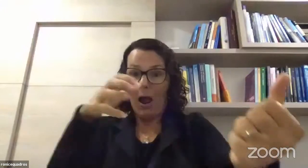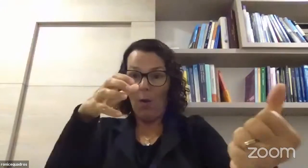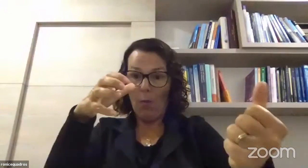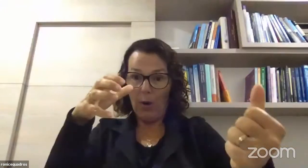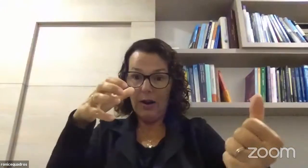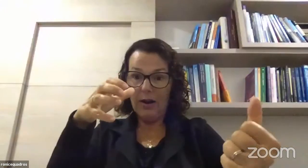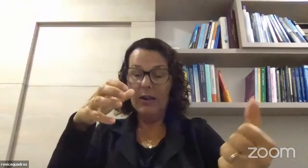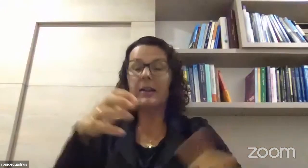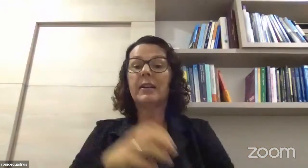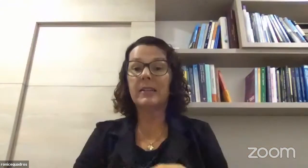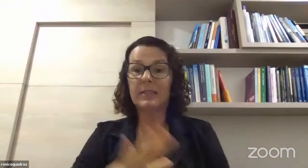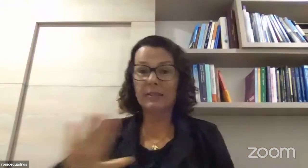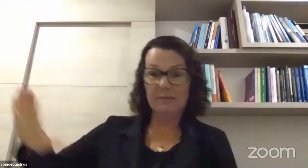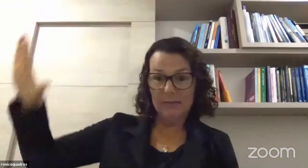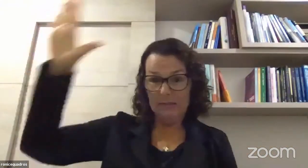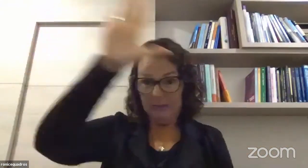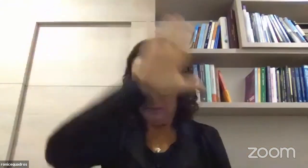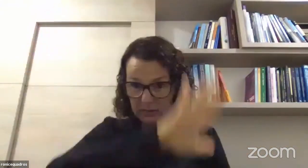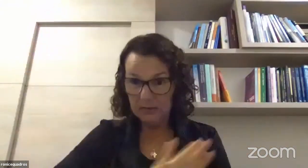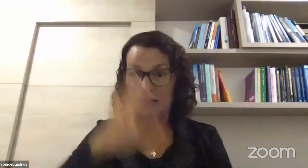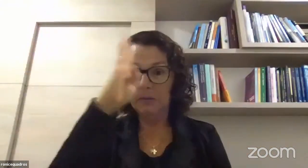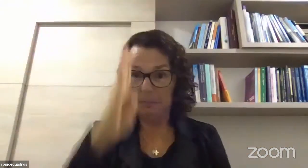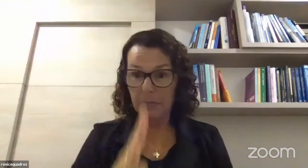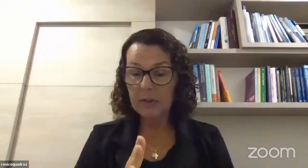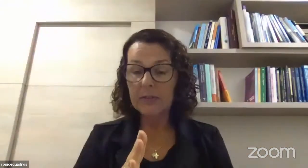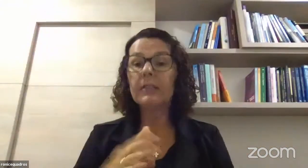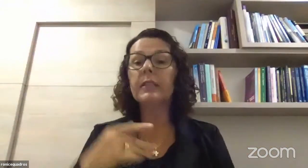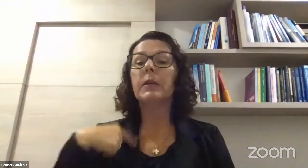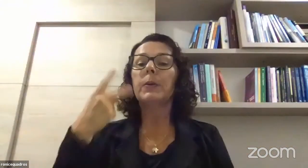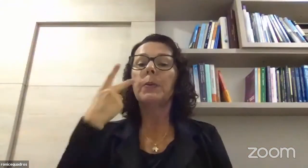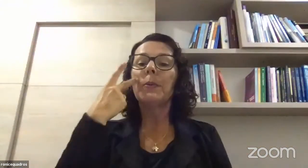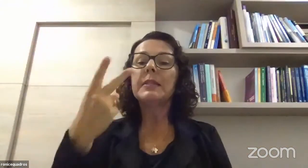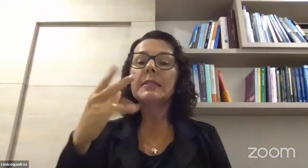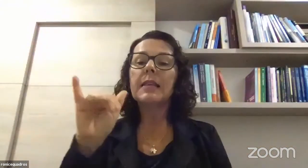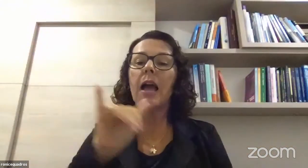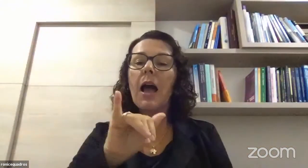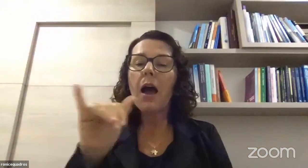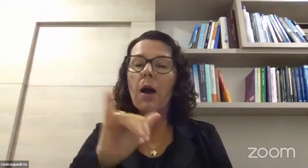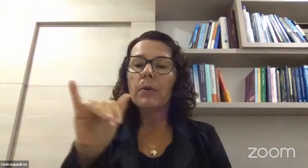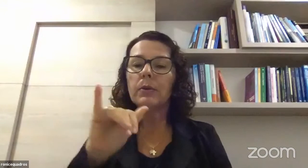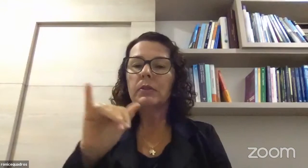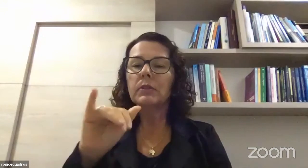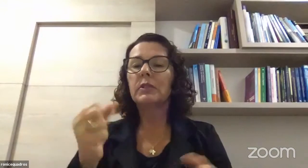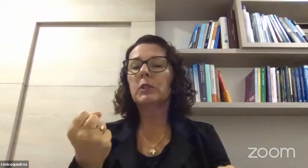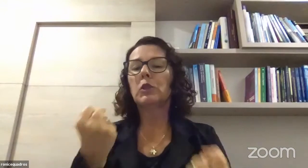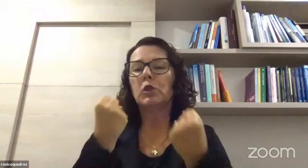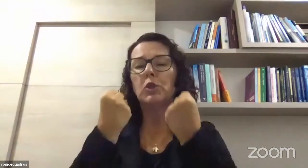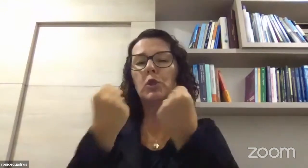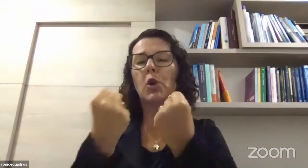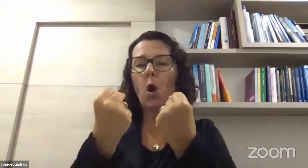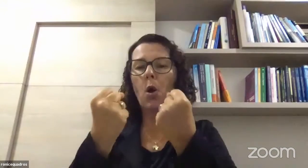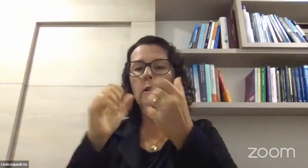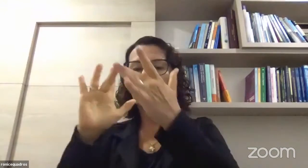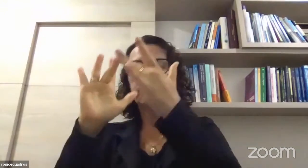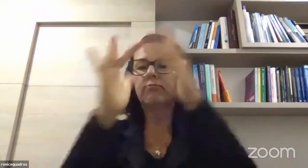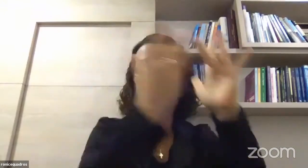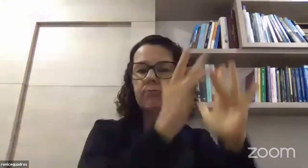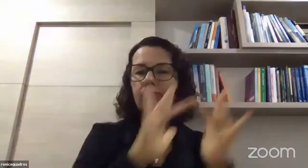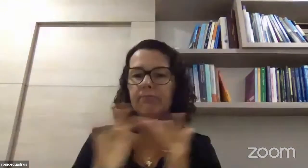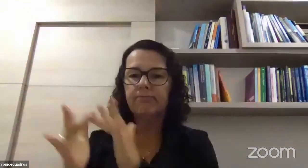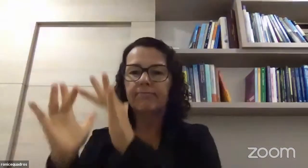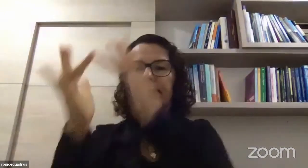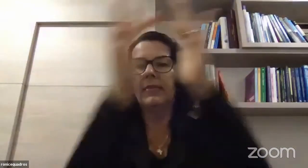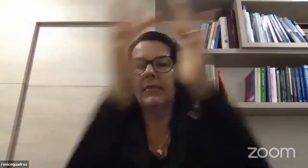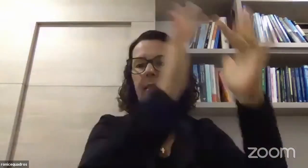We see deaf empowerment spreading across the nation of Brazil. And we can also